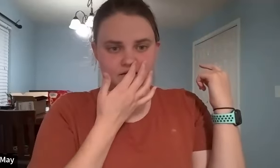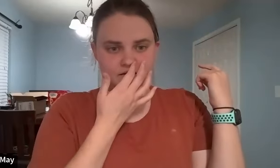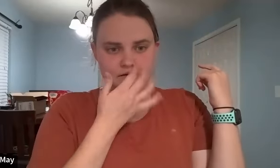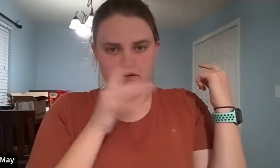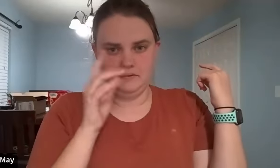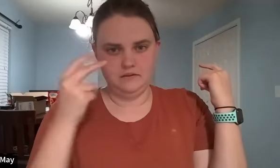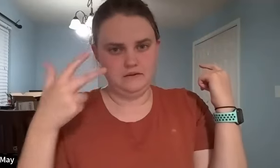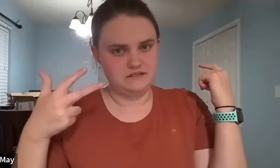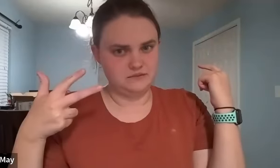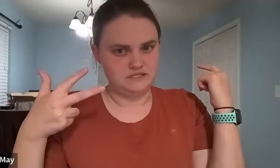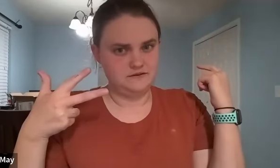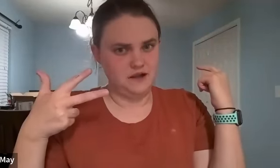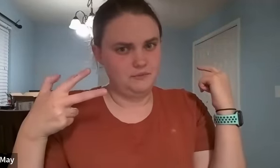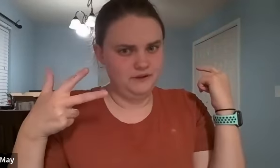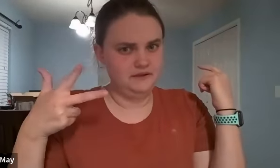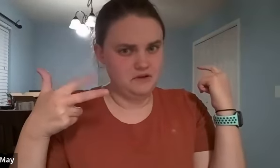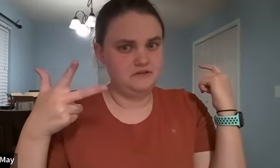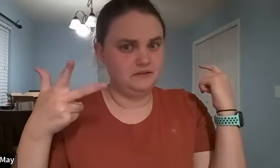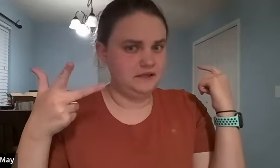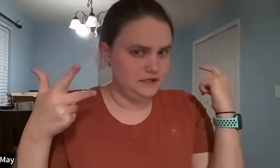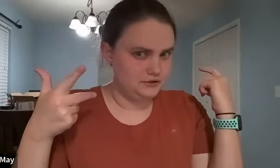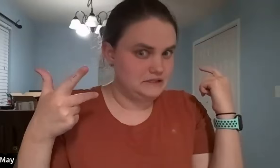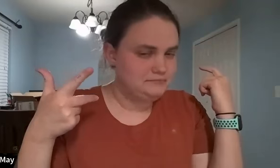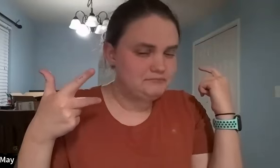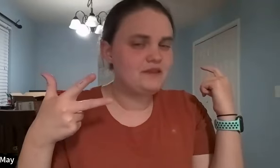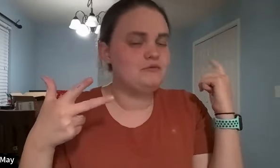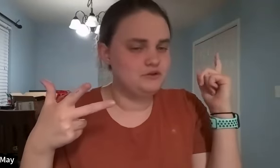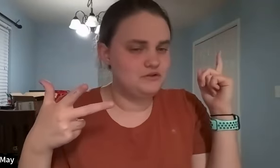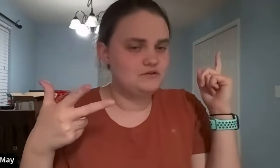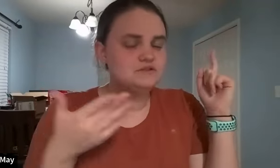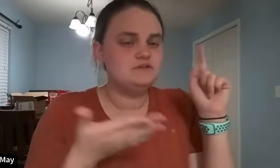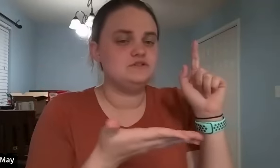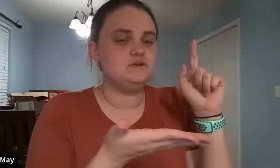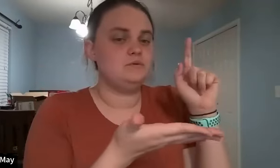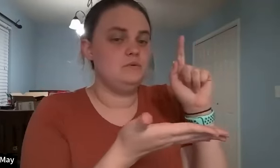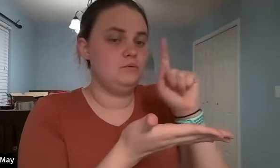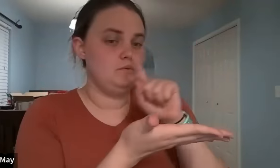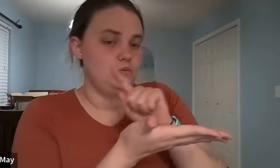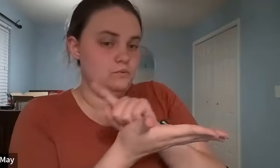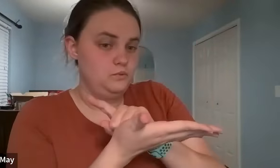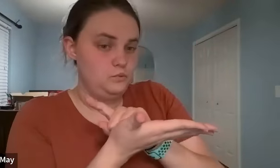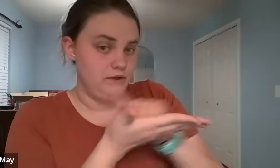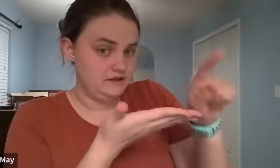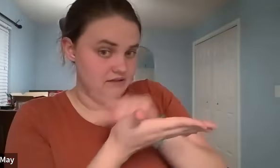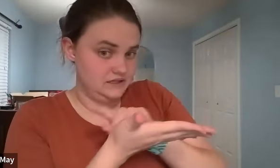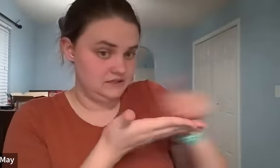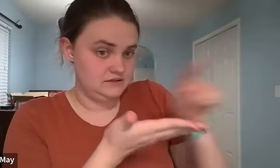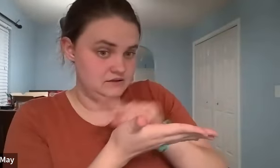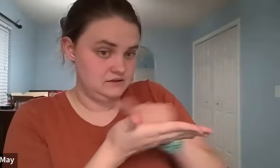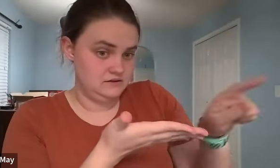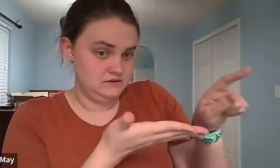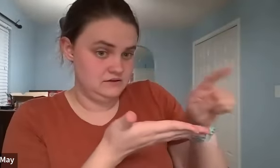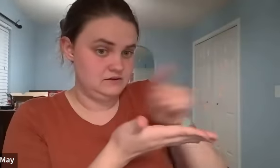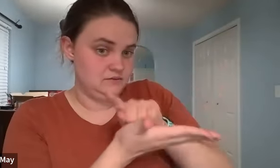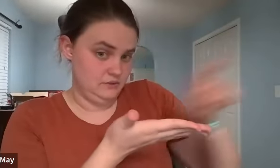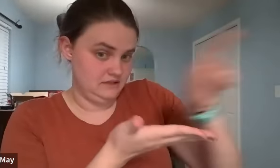then the last ones I forgot, weekly, monthly, and yearly. We'll do those. So weekly.